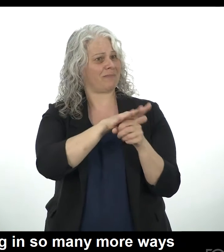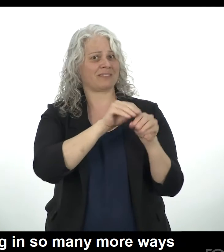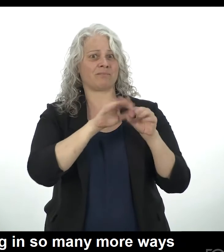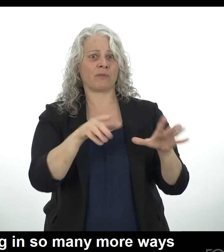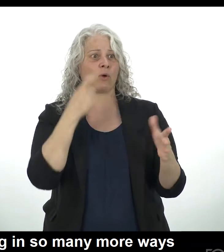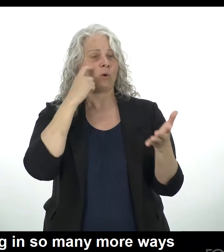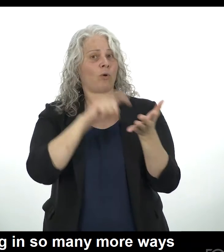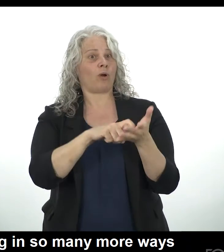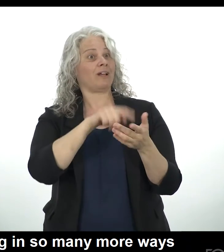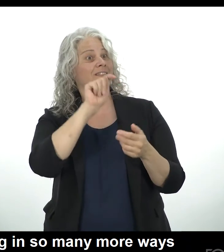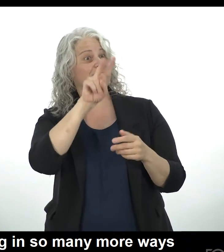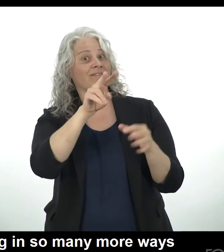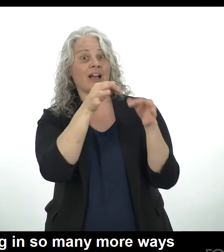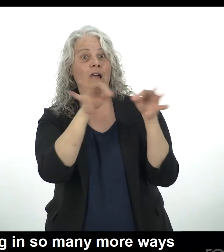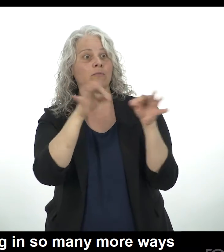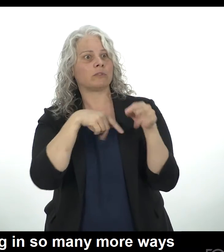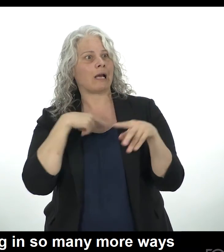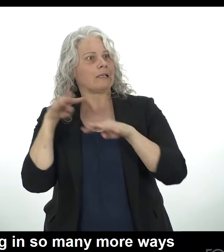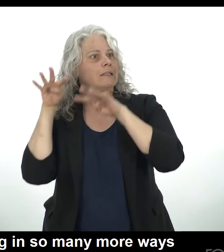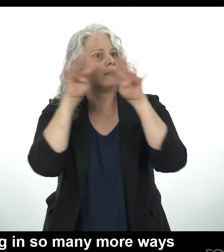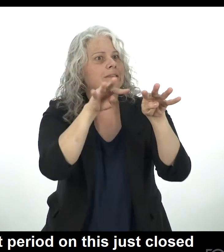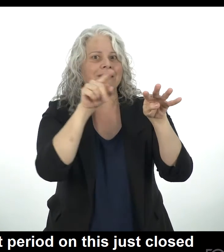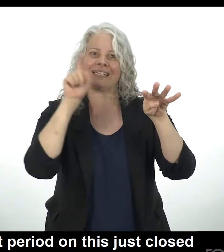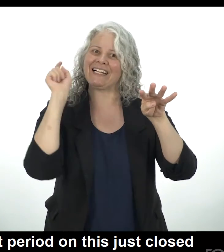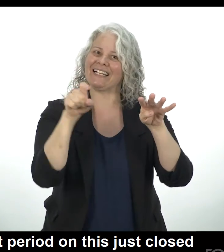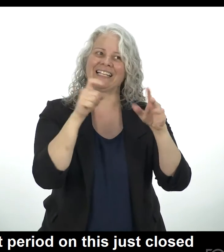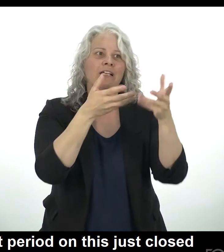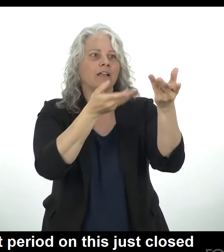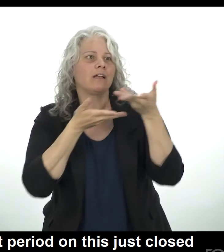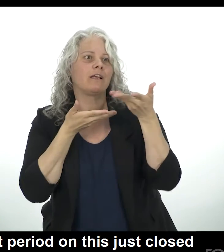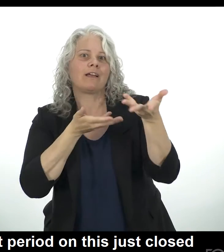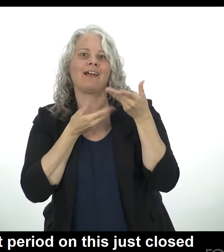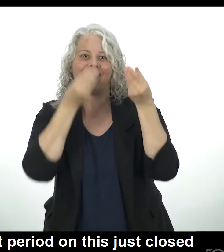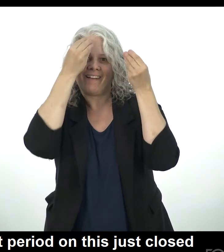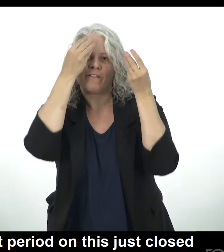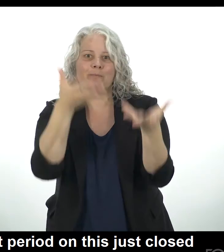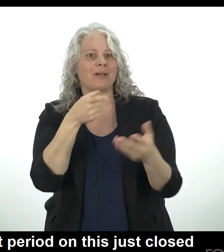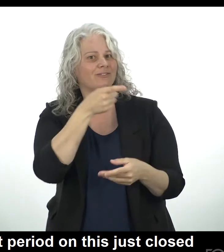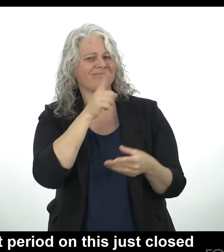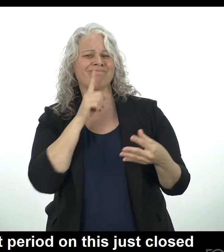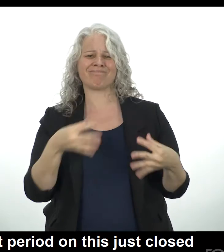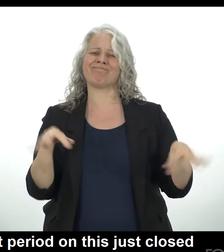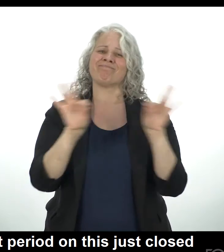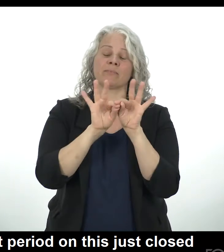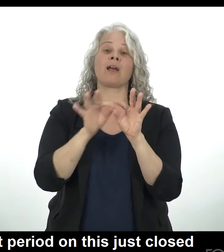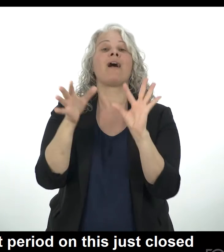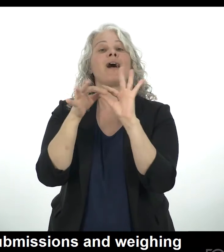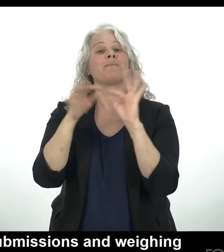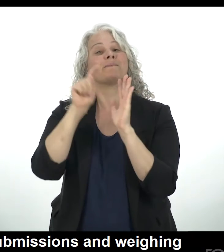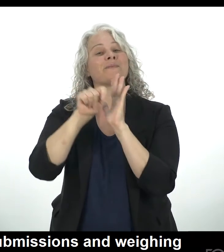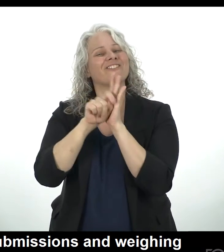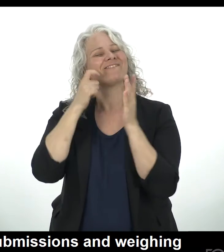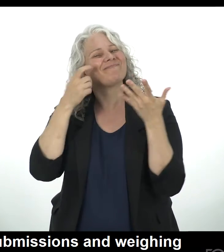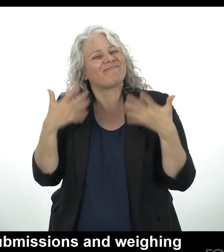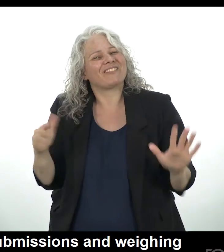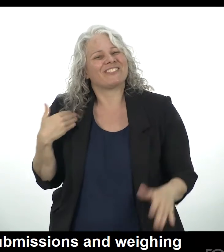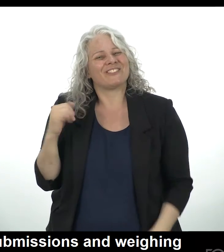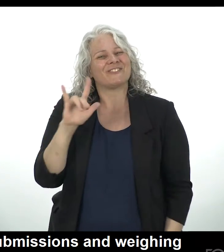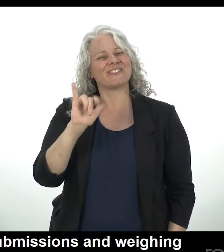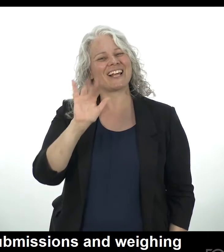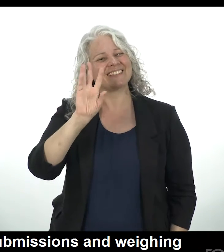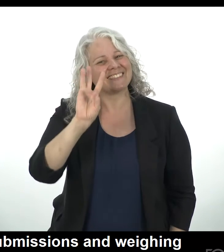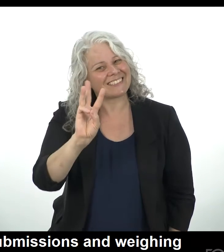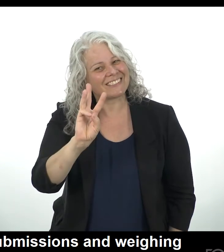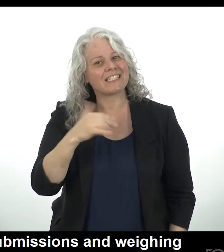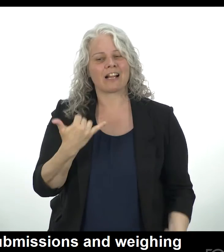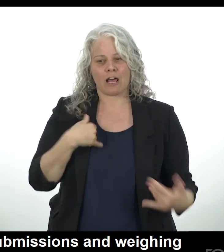In light of so much more watching in so many more ways during the pandemic, the comment period on this just closed on July 6th,